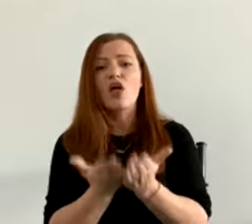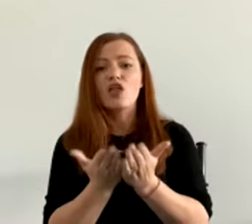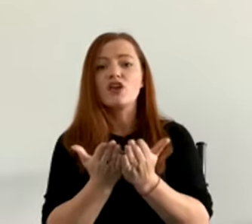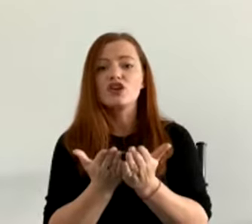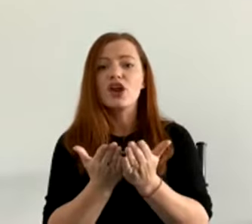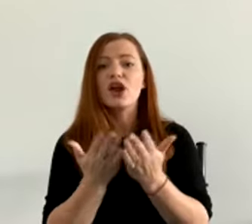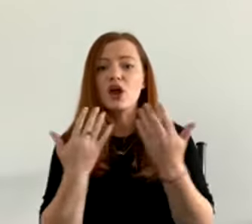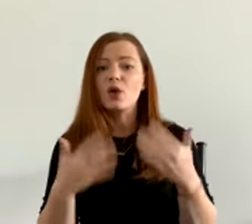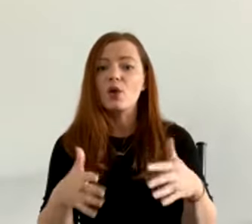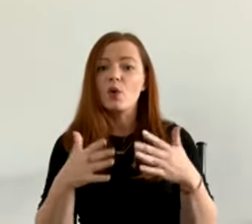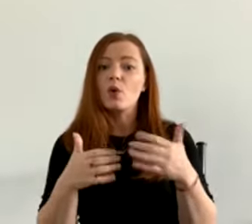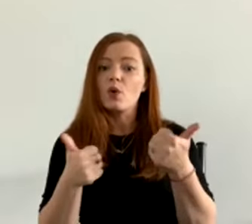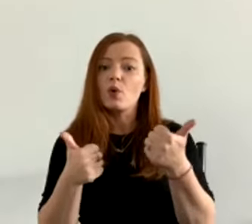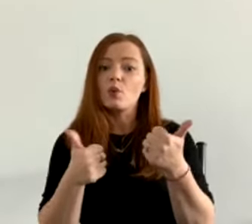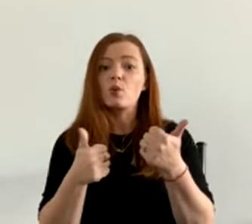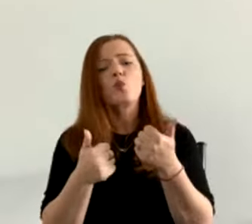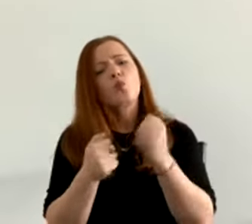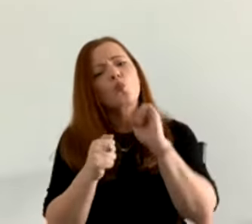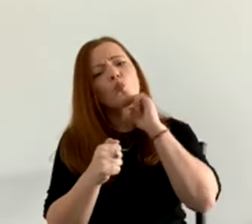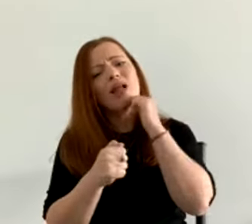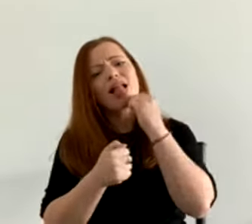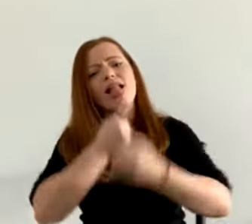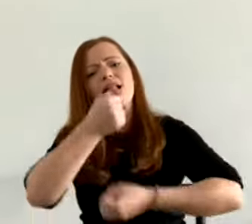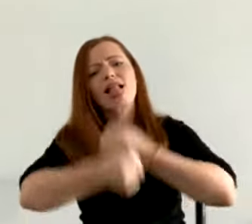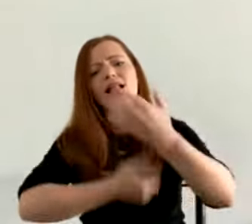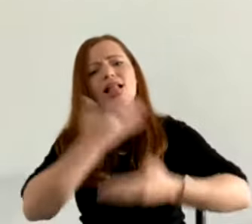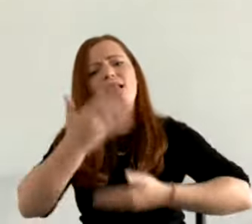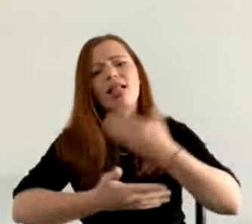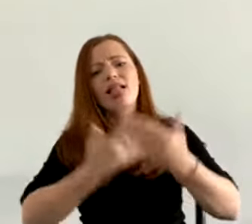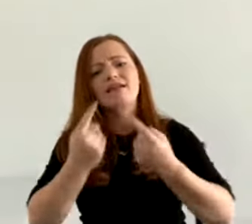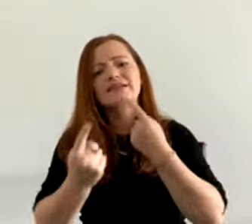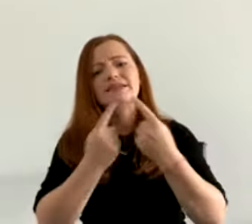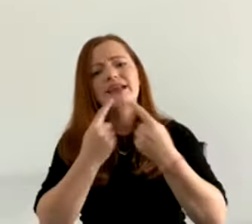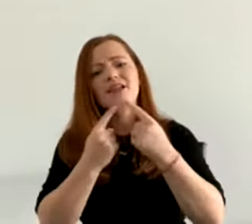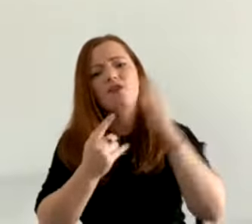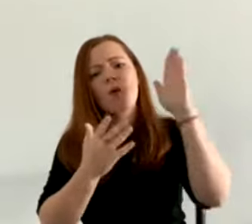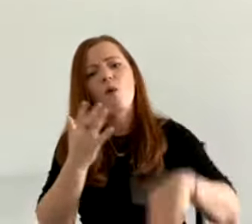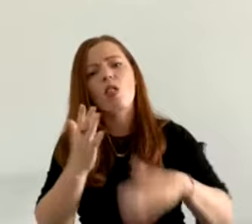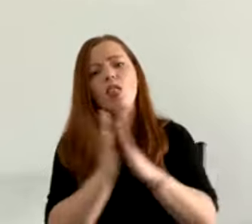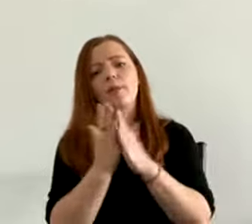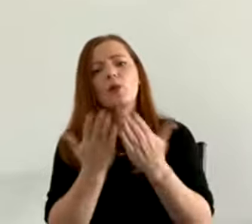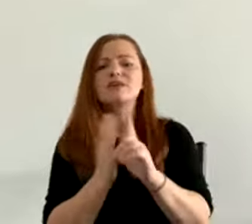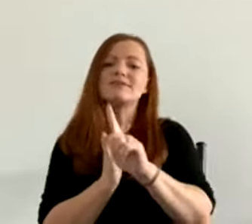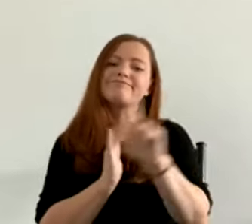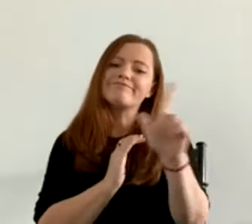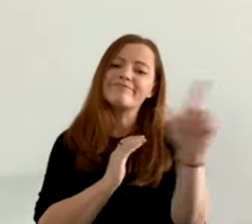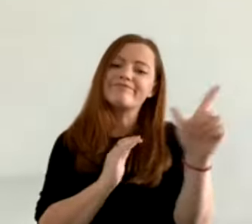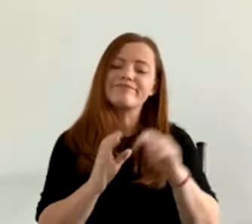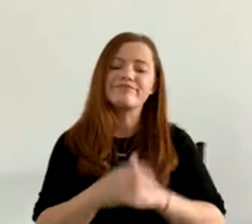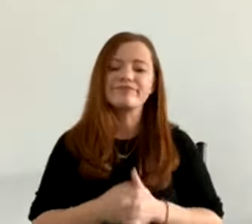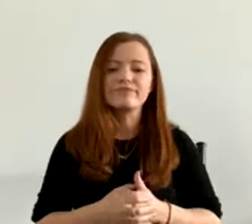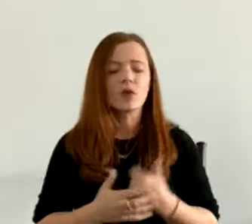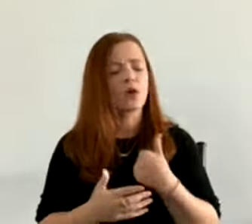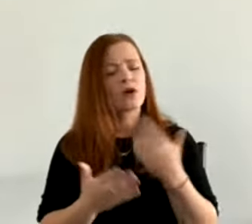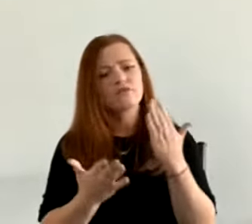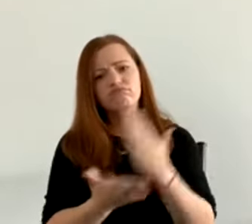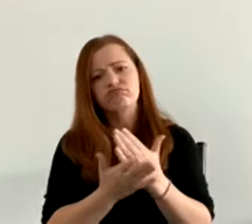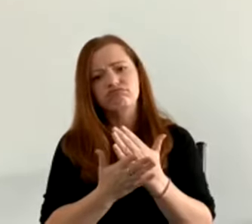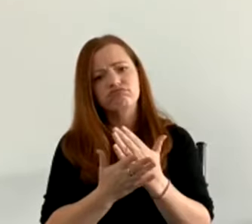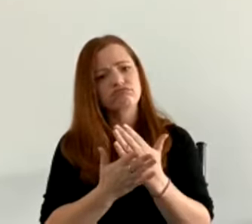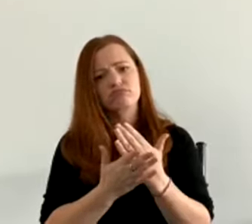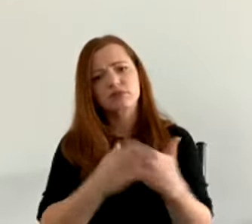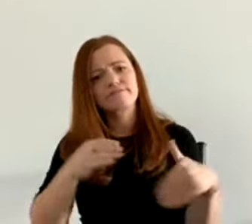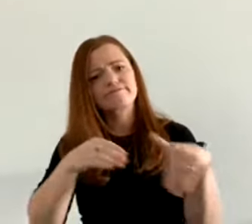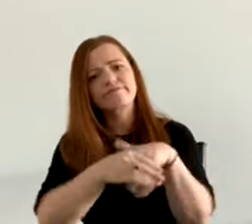I'll share the details of these in the video afterwards. And I was really glad to be in this poem because